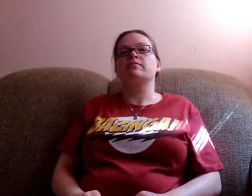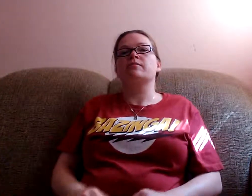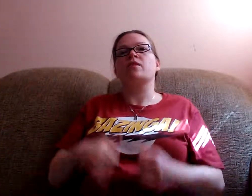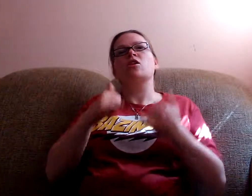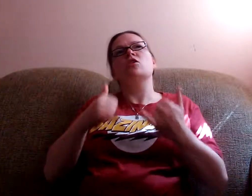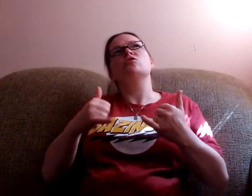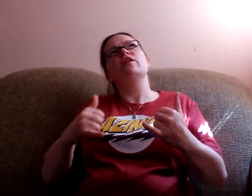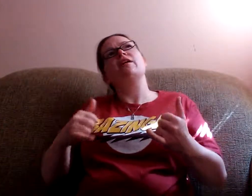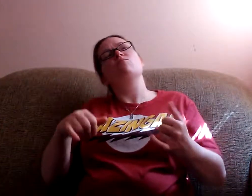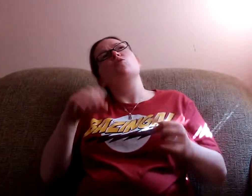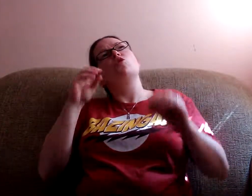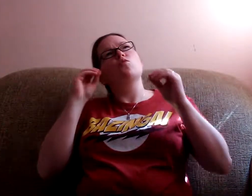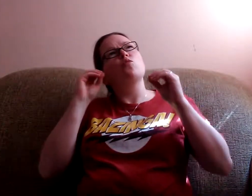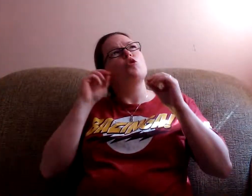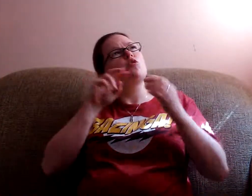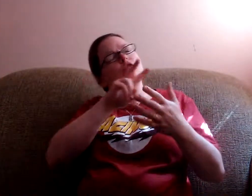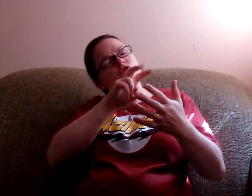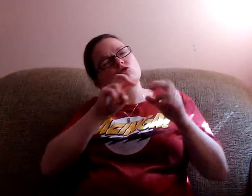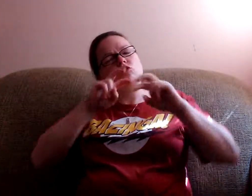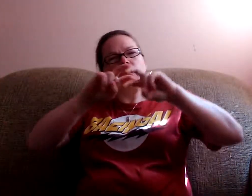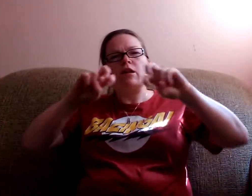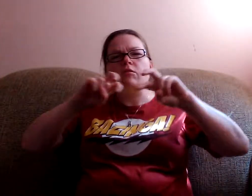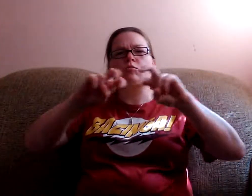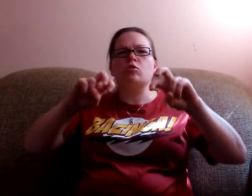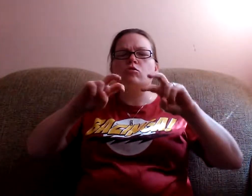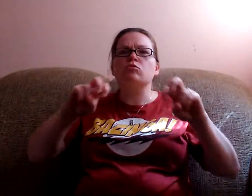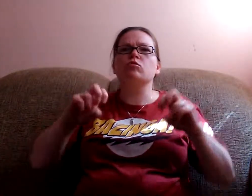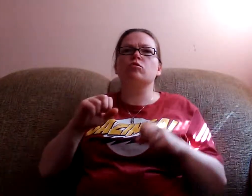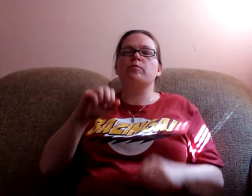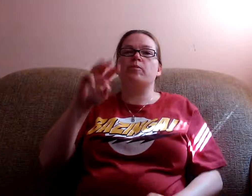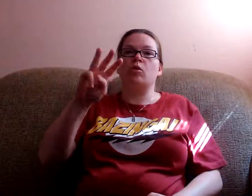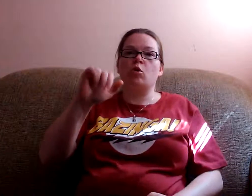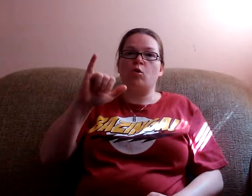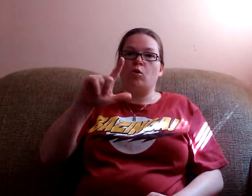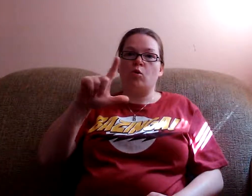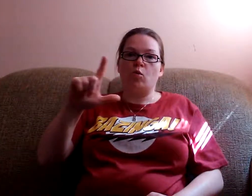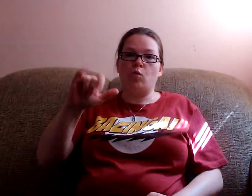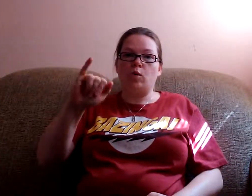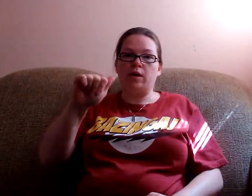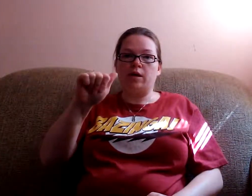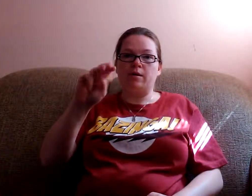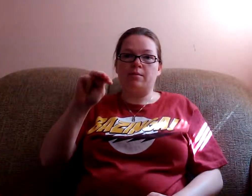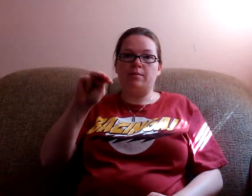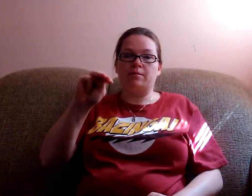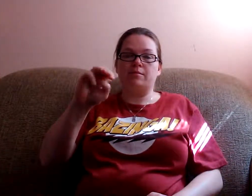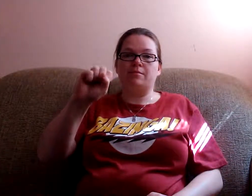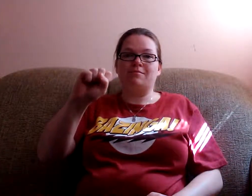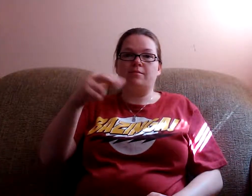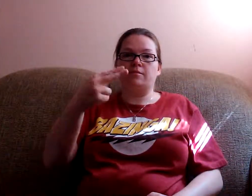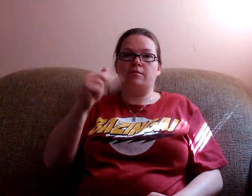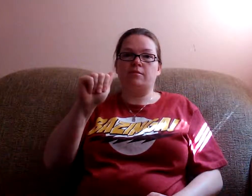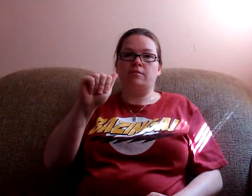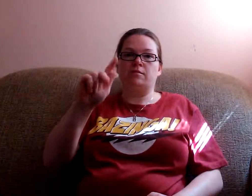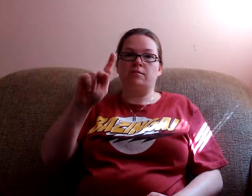Shakespeare. Now, the information that I'm going to give you is in your textbook. You have two textbooks for this course, and the first one